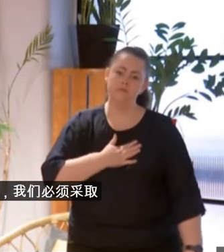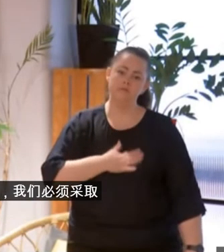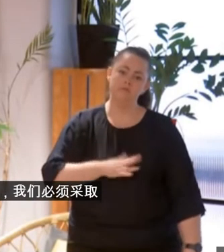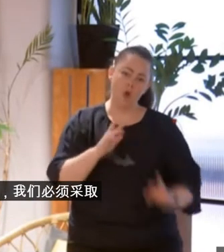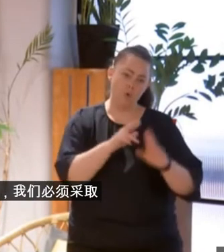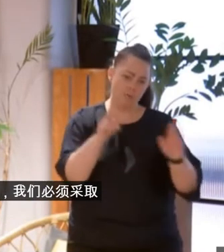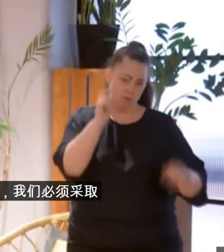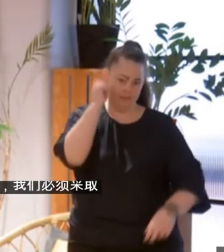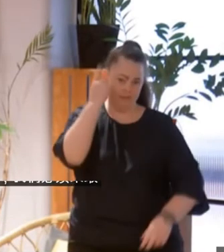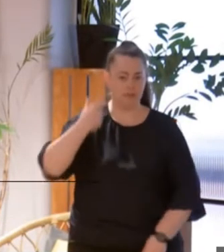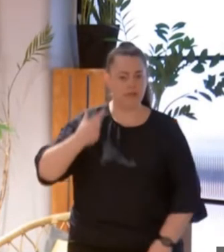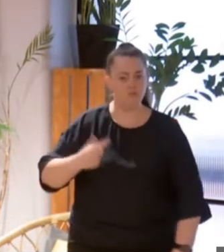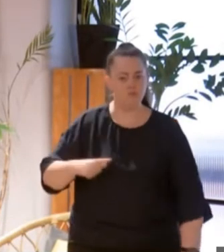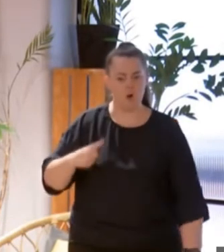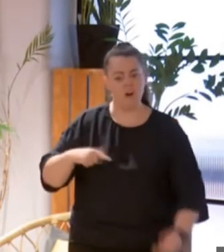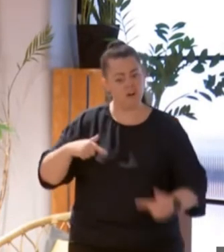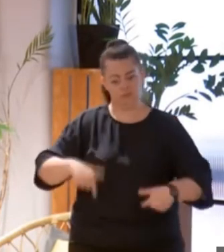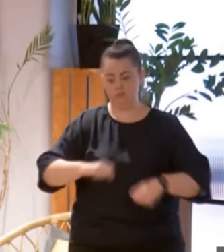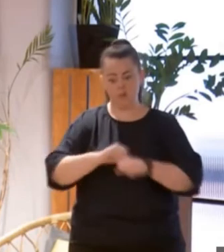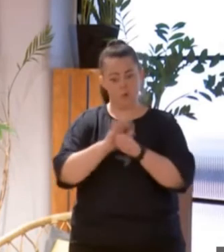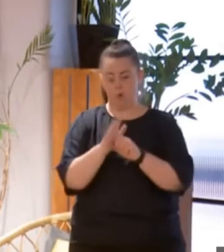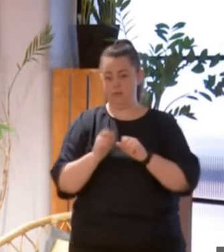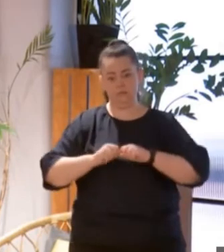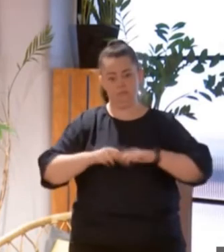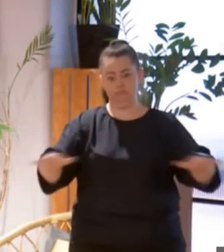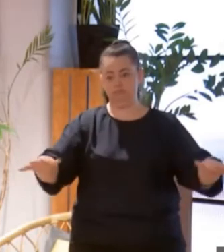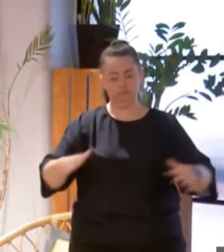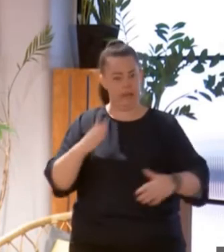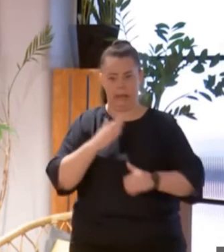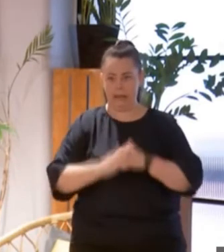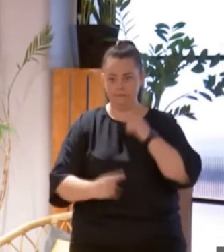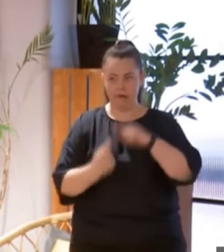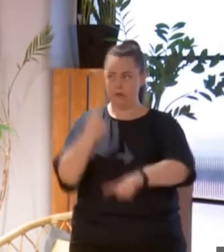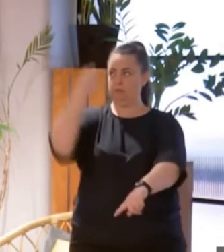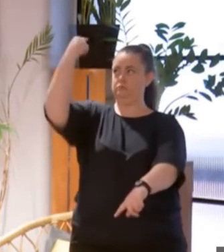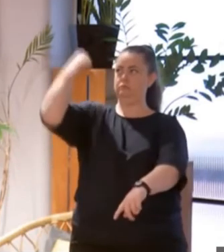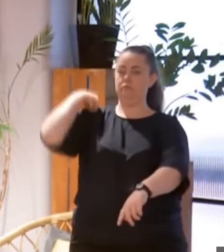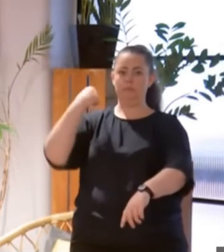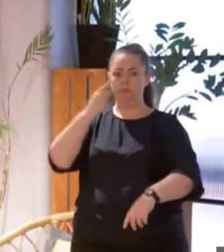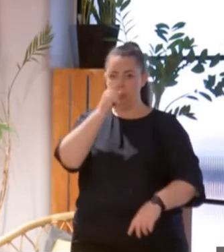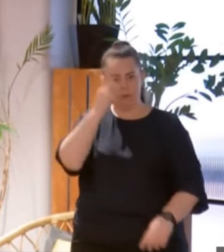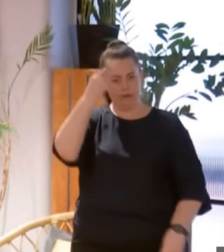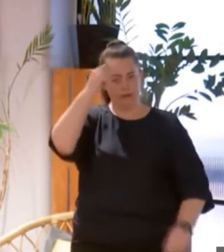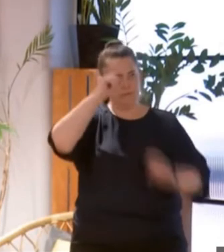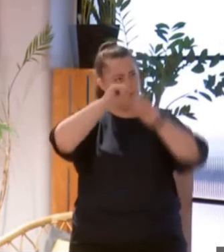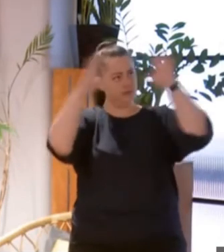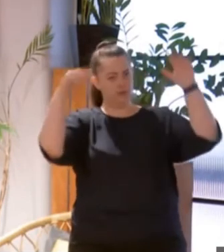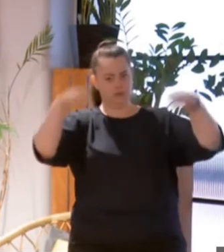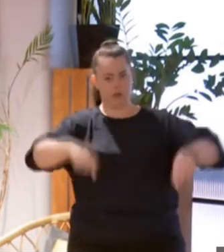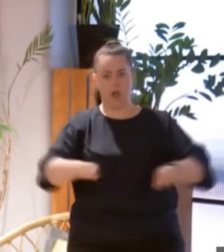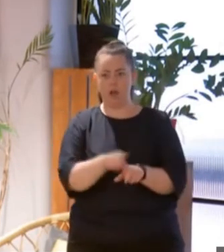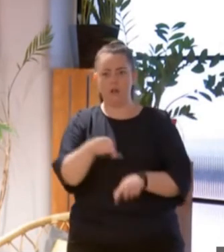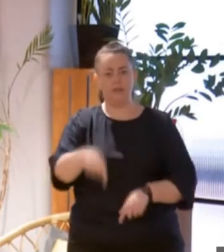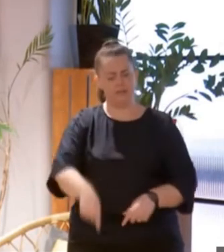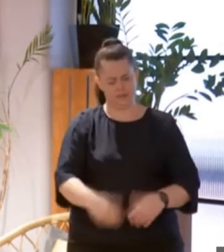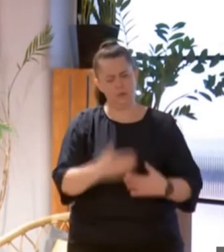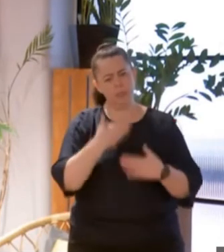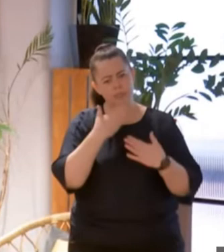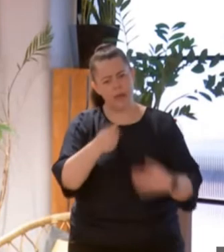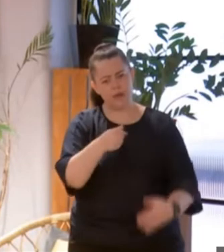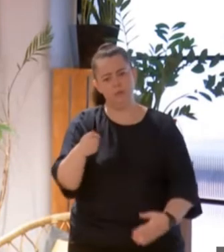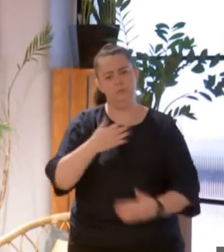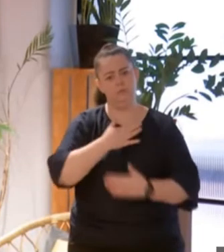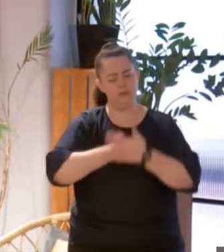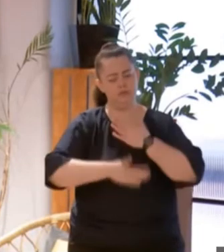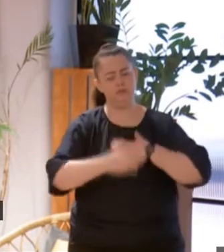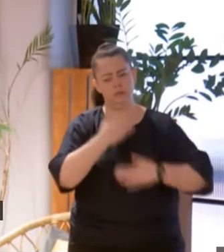take measures that allowed for the possibility of those patients coming into our system. Can